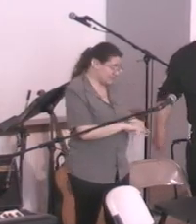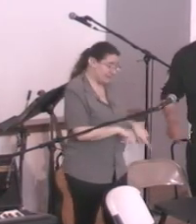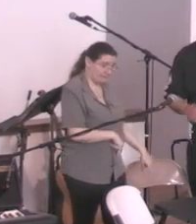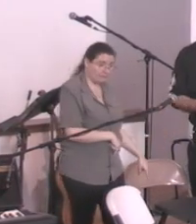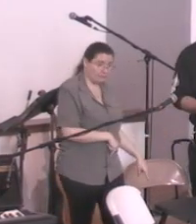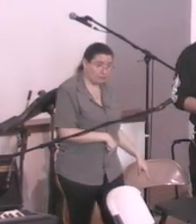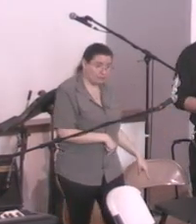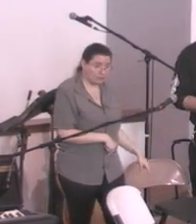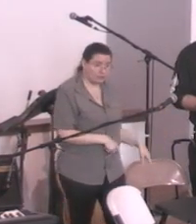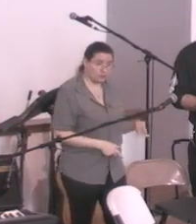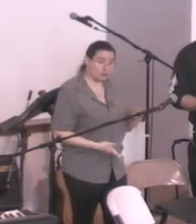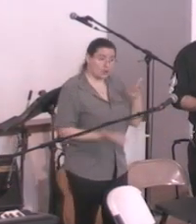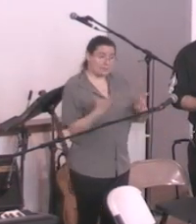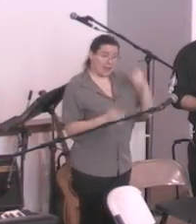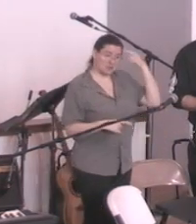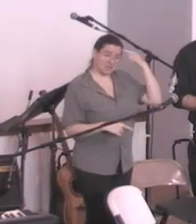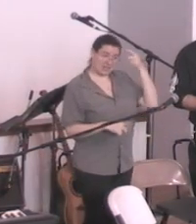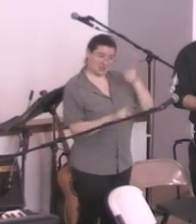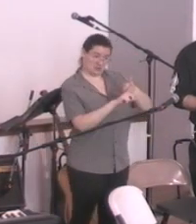think,